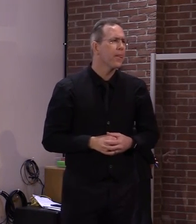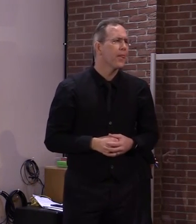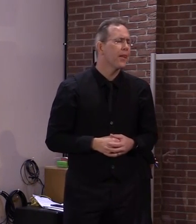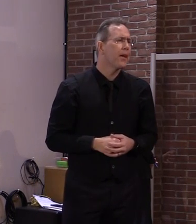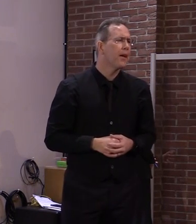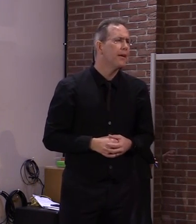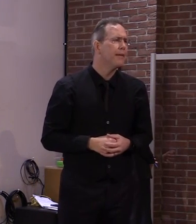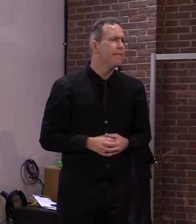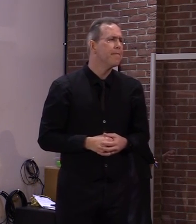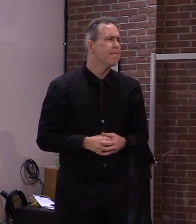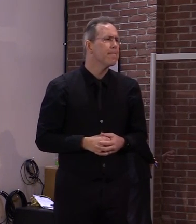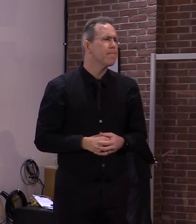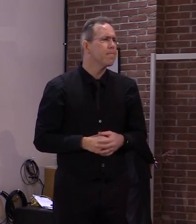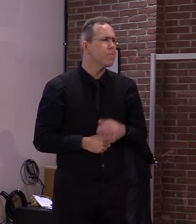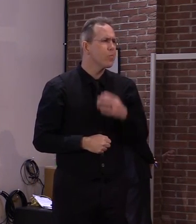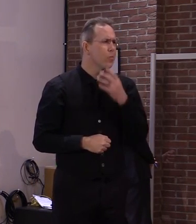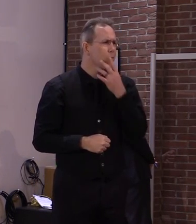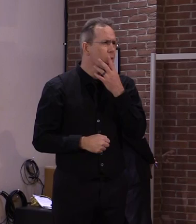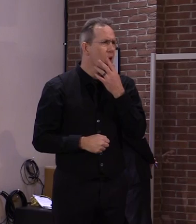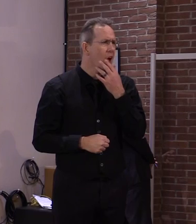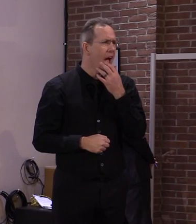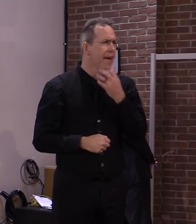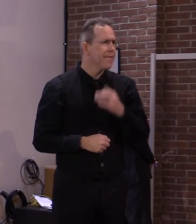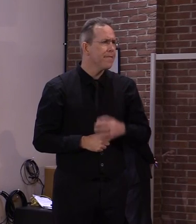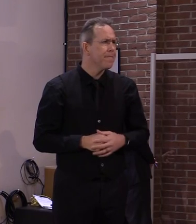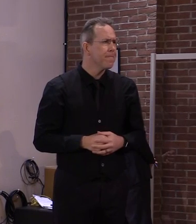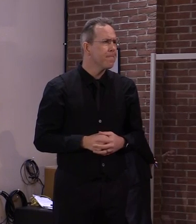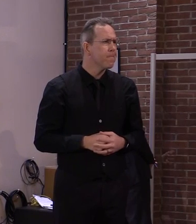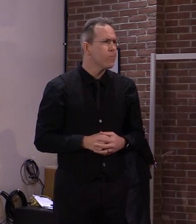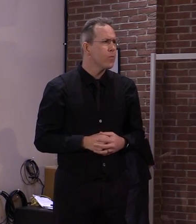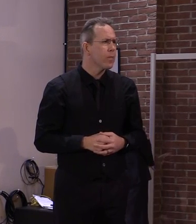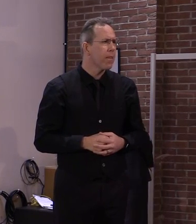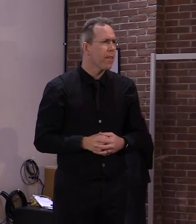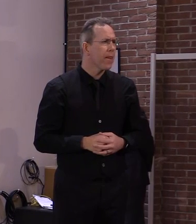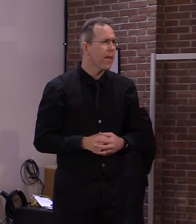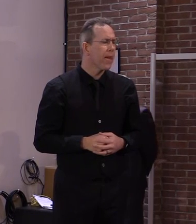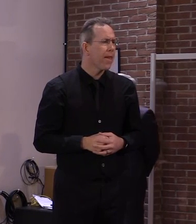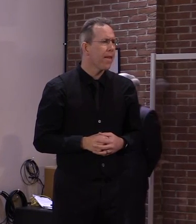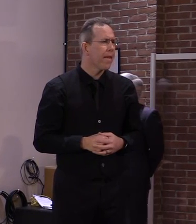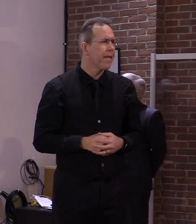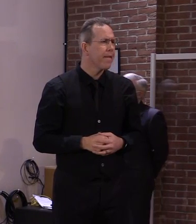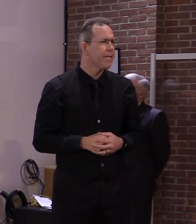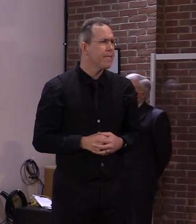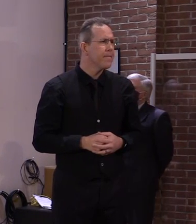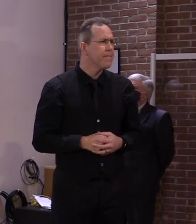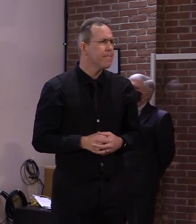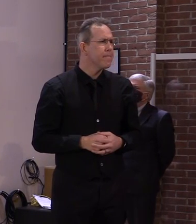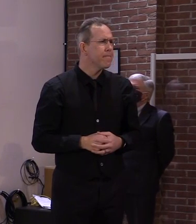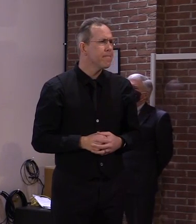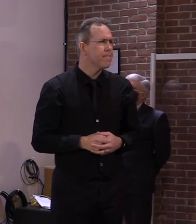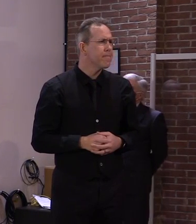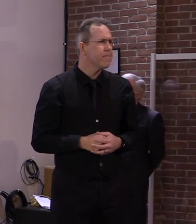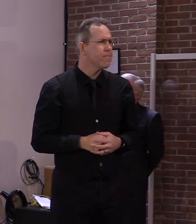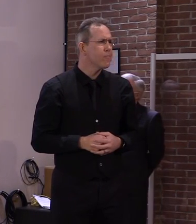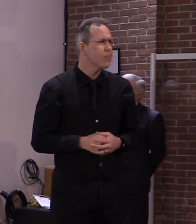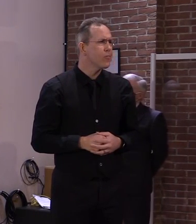some of them are still getting sick or catching COVID. Are the people who are still getting sick, are